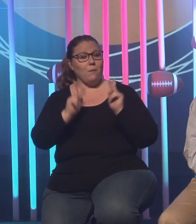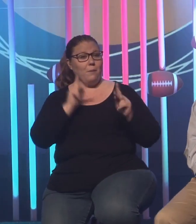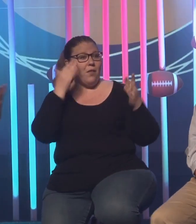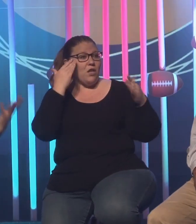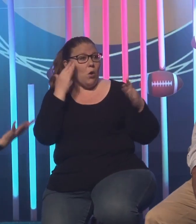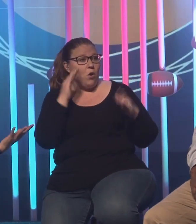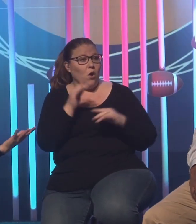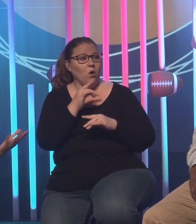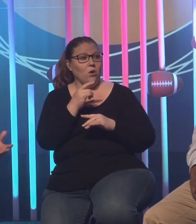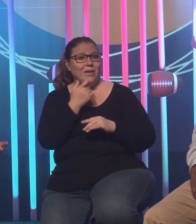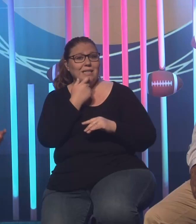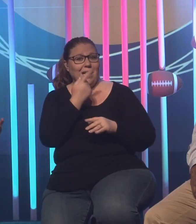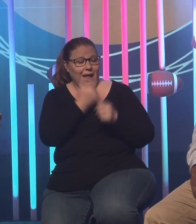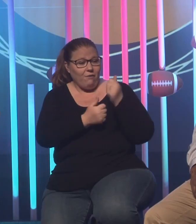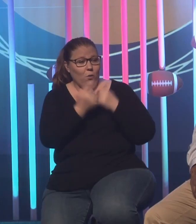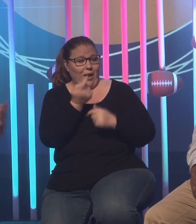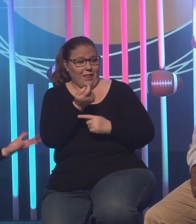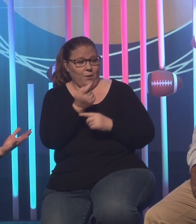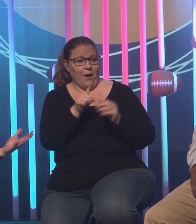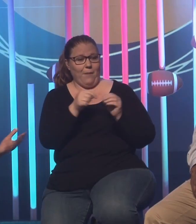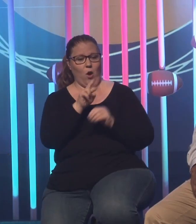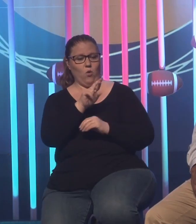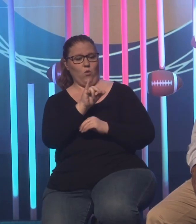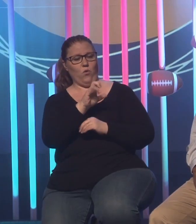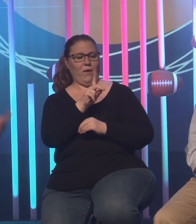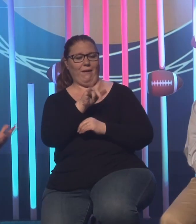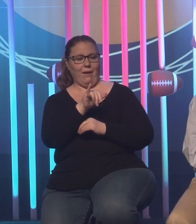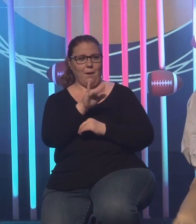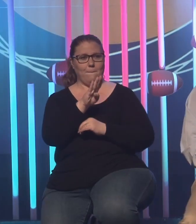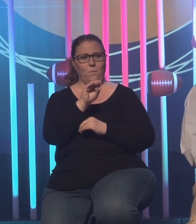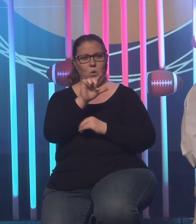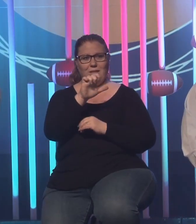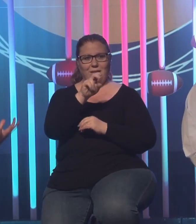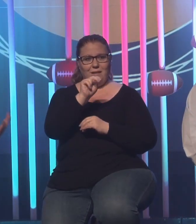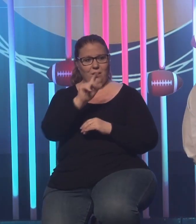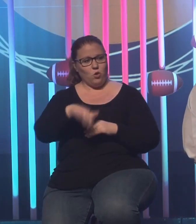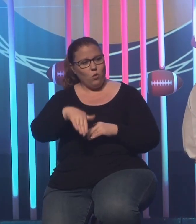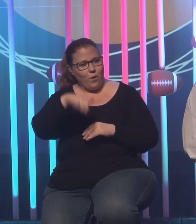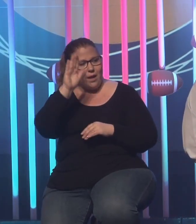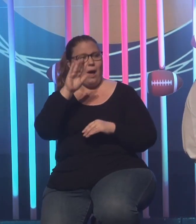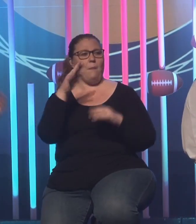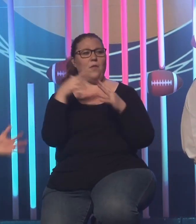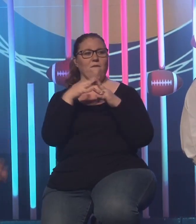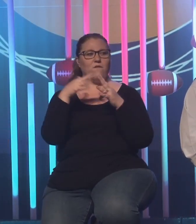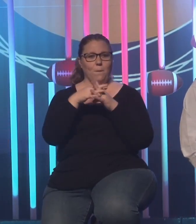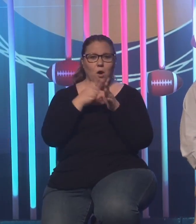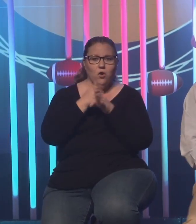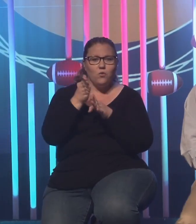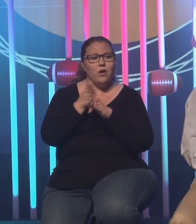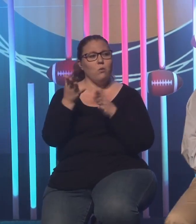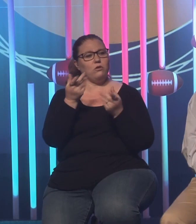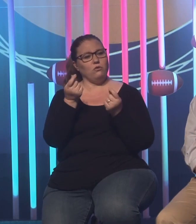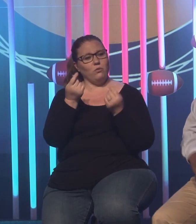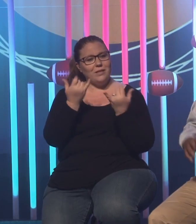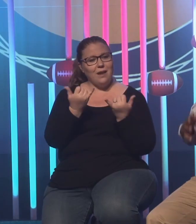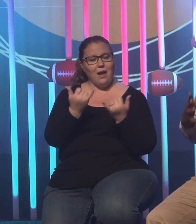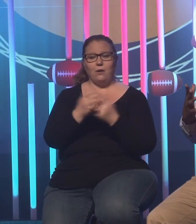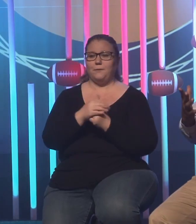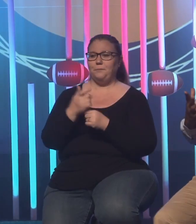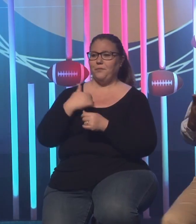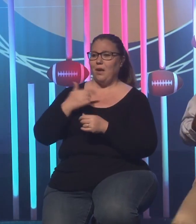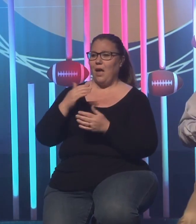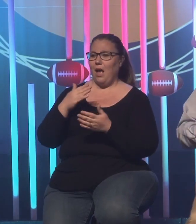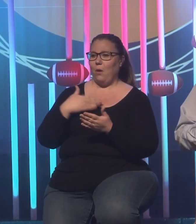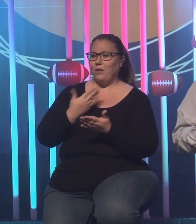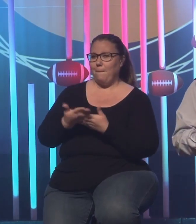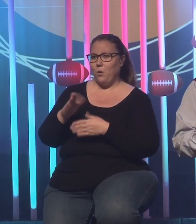tell everybody a little bit about Rickey Bolden. Growing up, the football career, what you're doing now. Yeah. I was born and